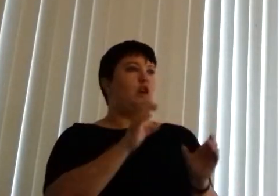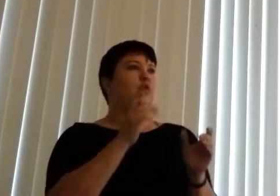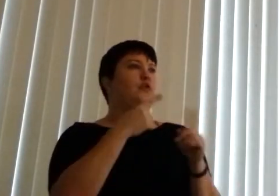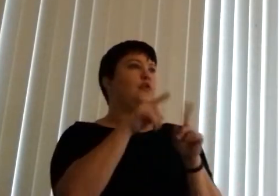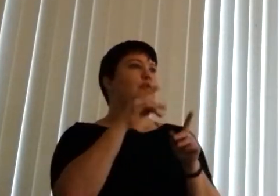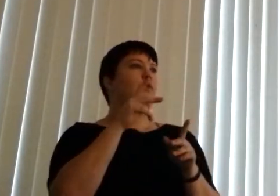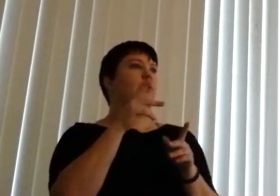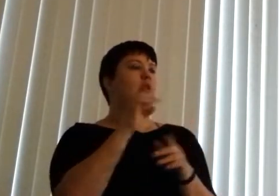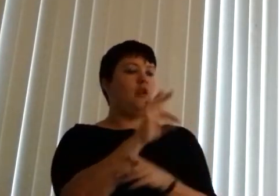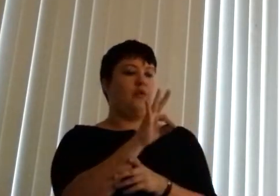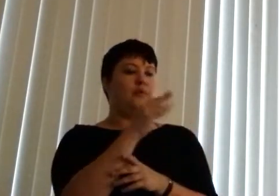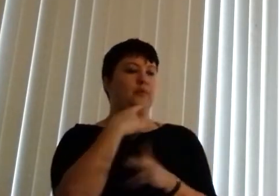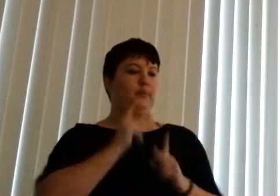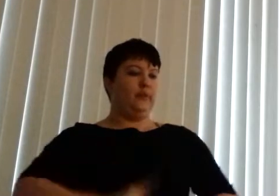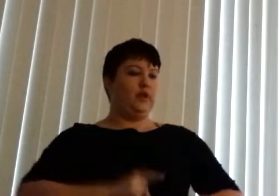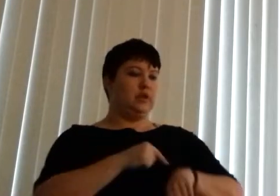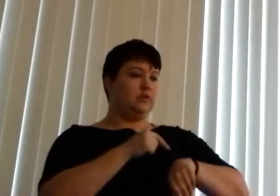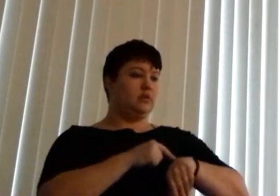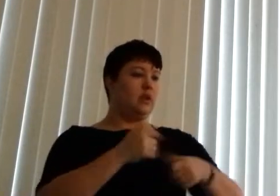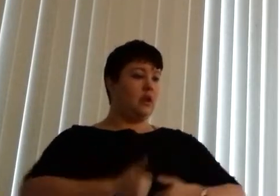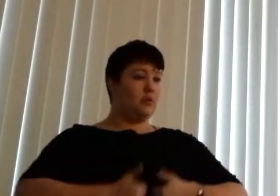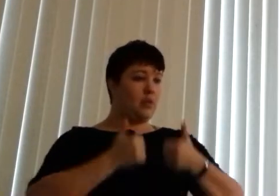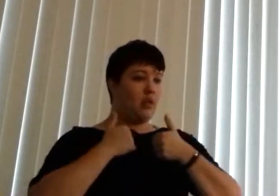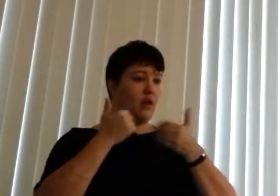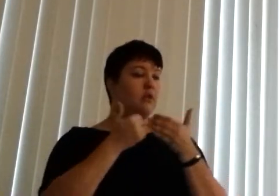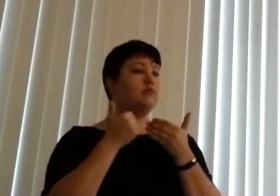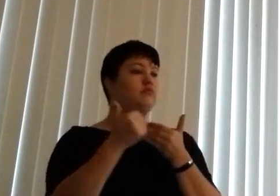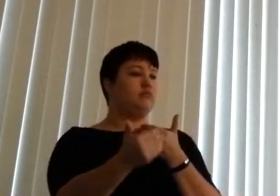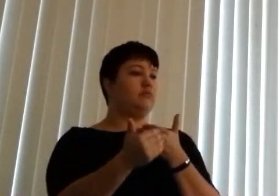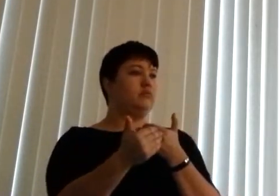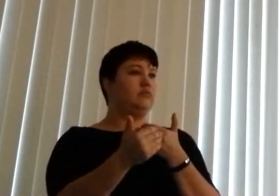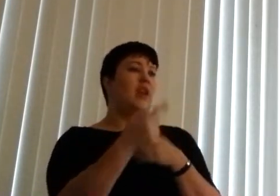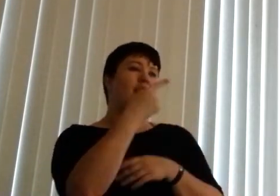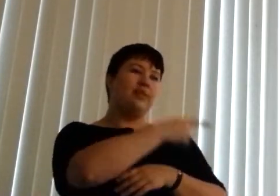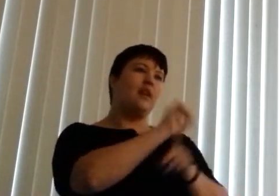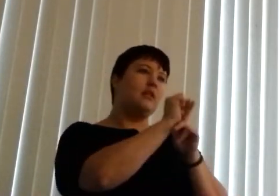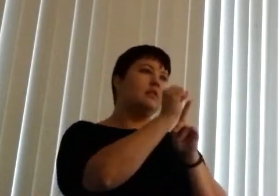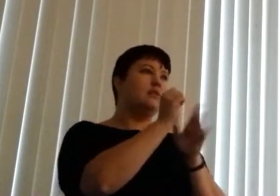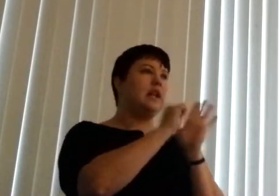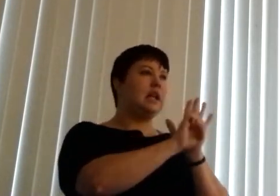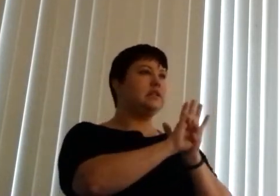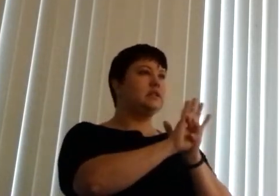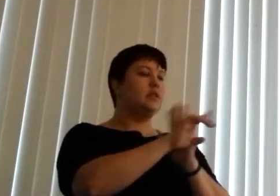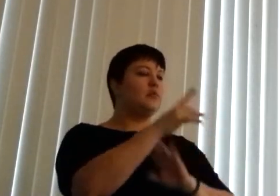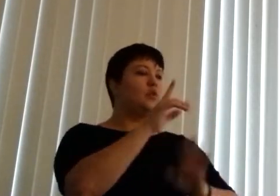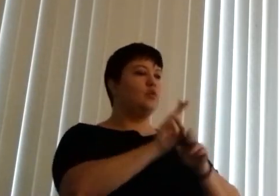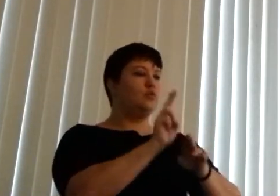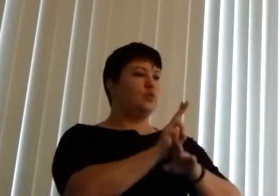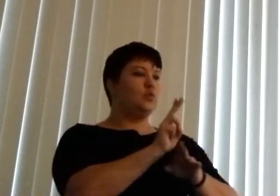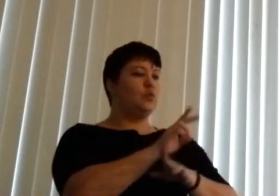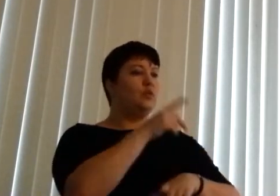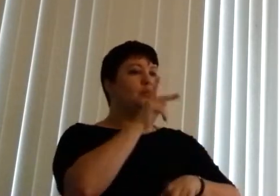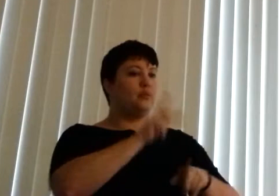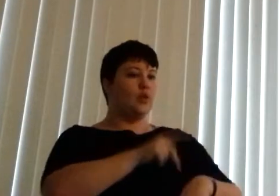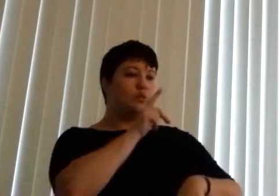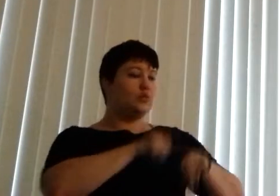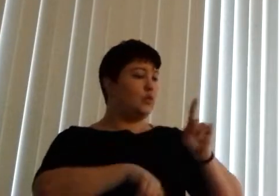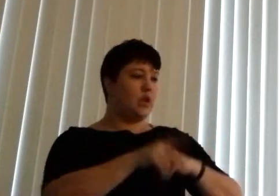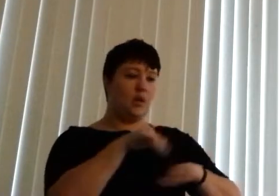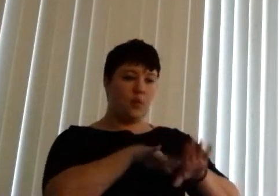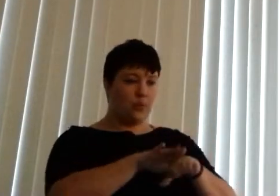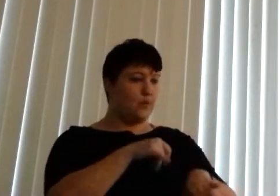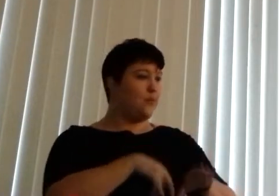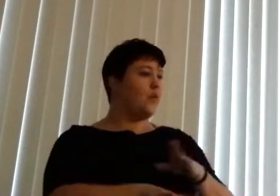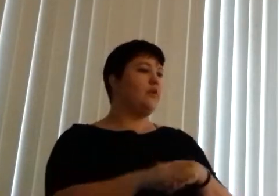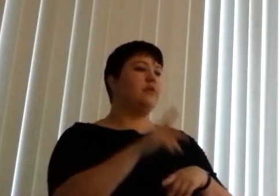An example that she uses is paraplegia. This property would include components of the life of the paraplegic